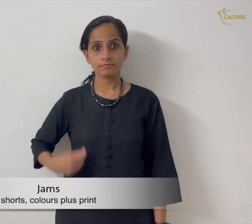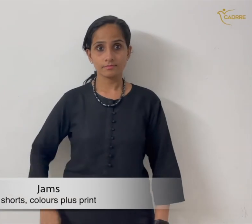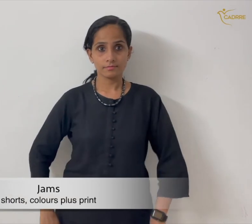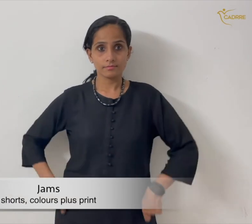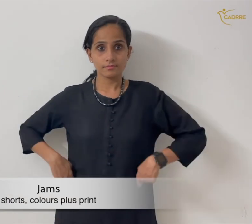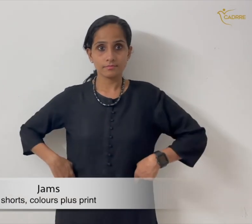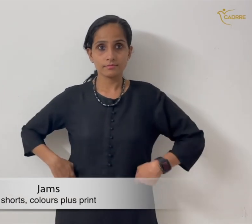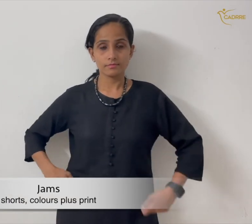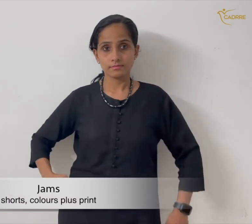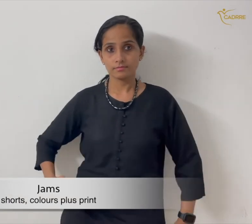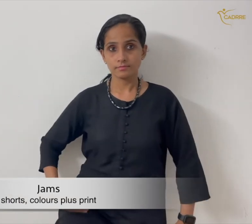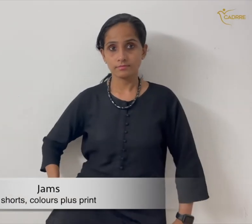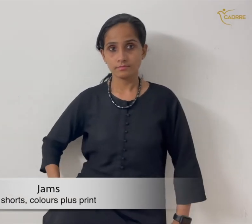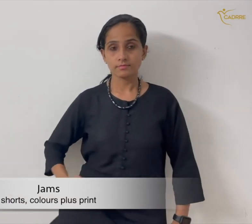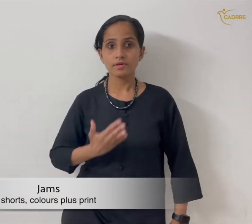Jams.